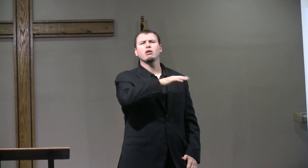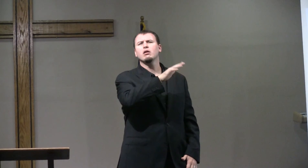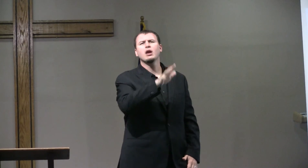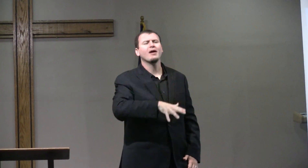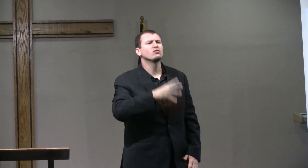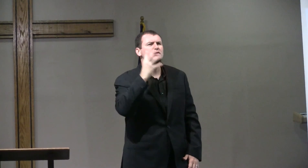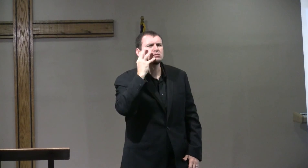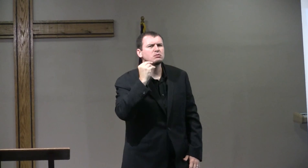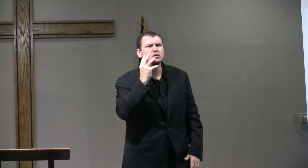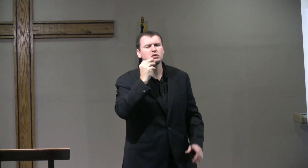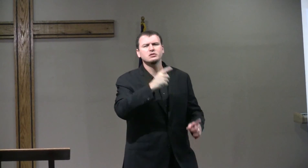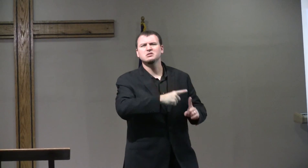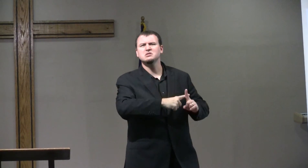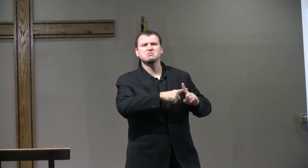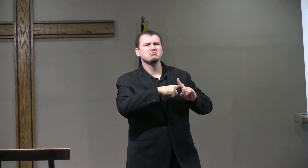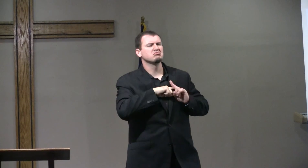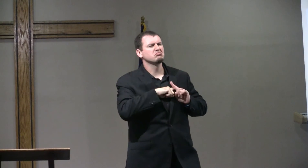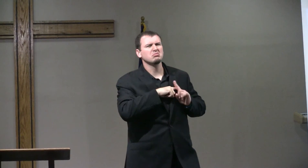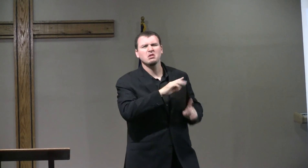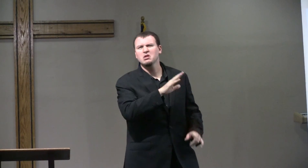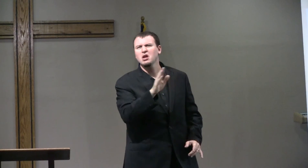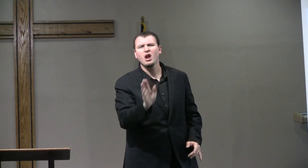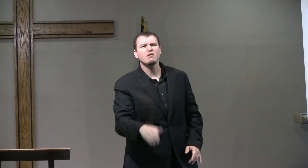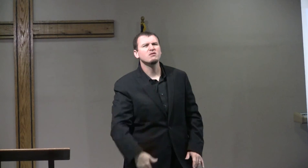Maybe you're thinking, oh, well, I've never been